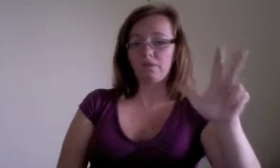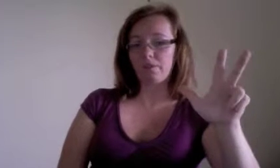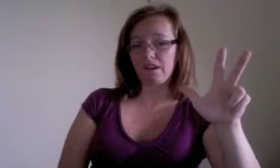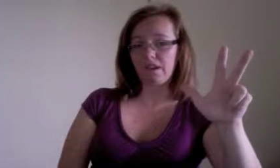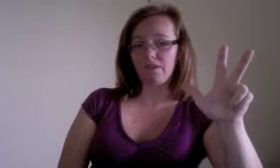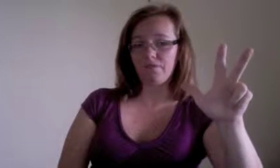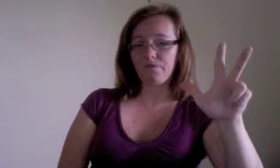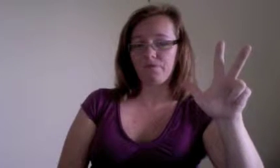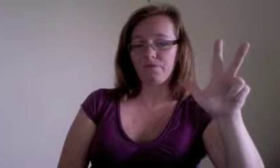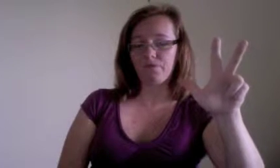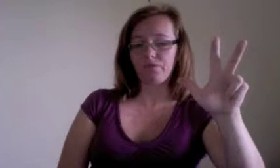23,